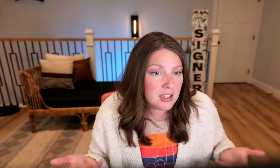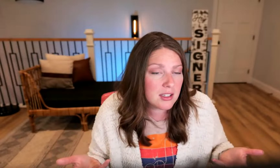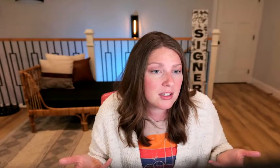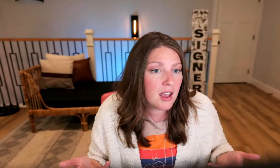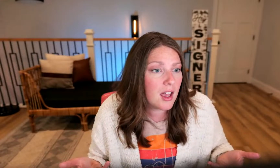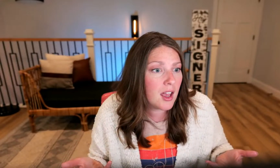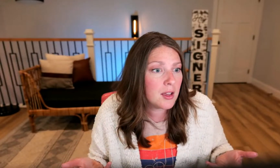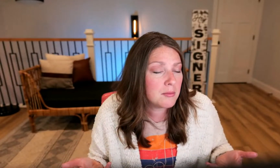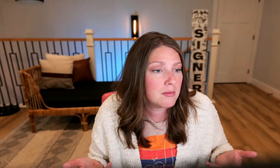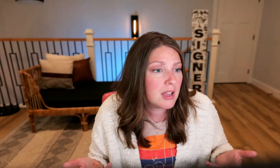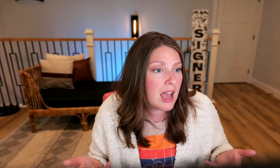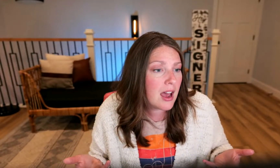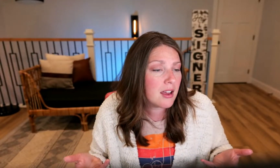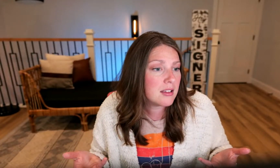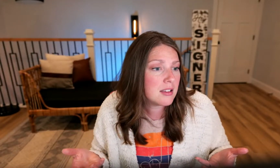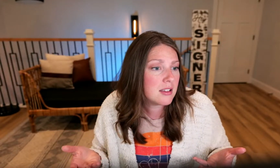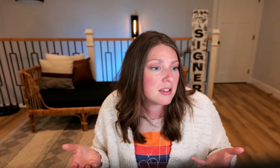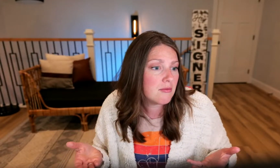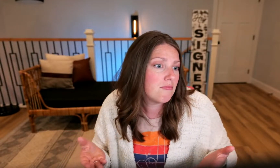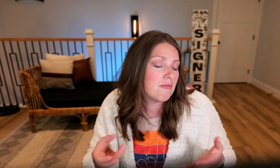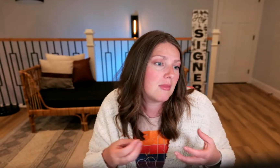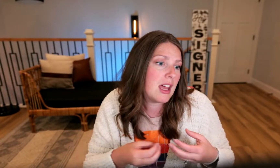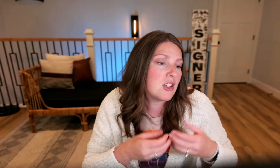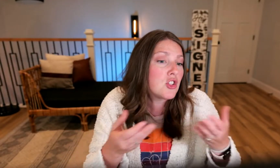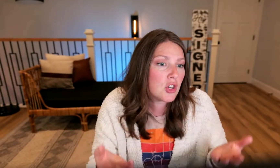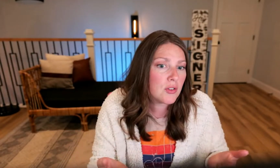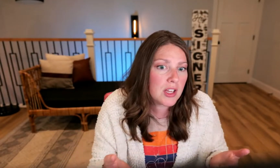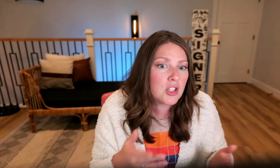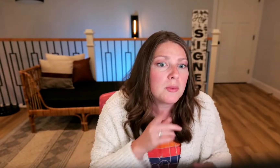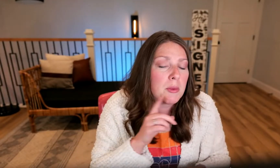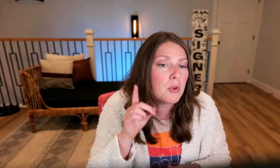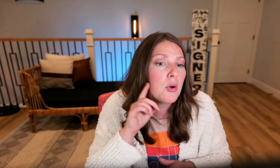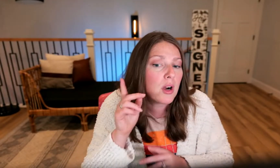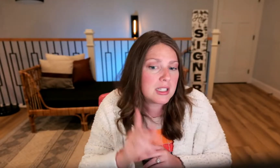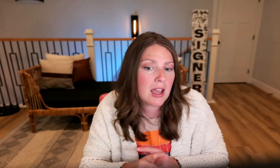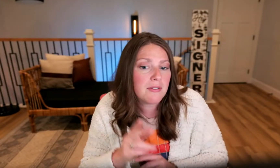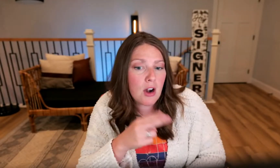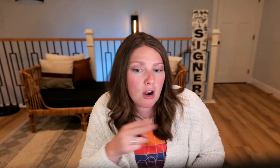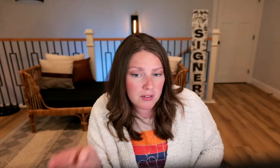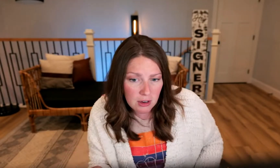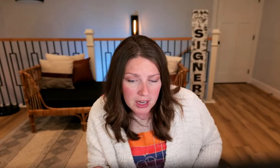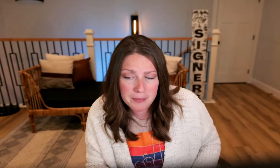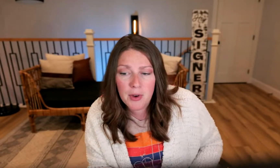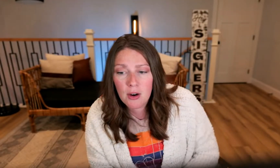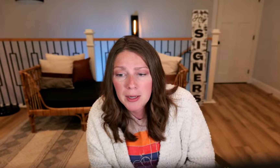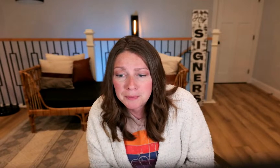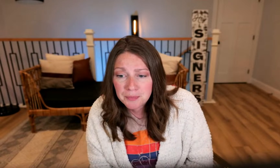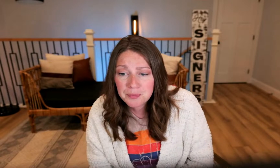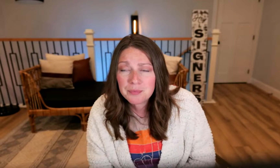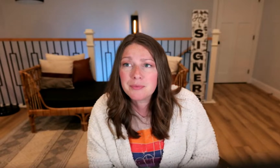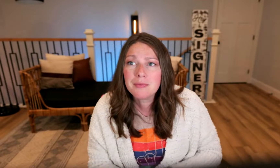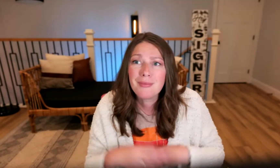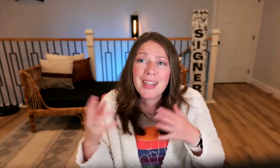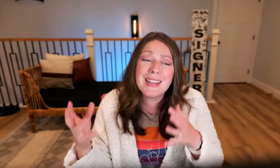this as a service to people who are deaf and hard of hearing. All right.